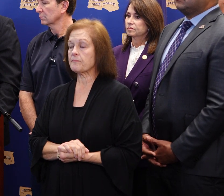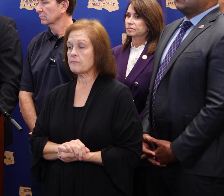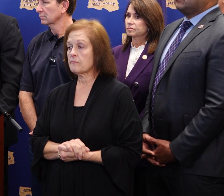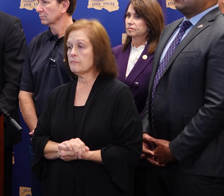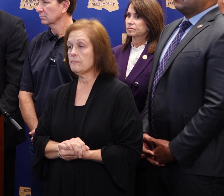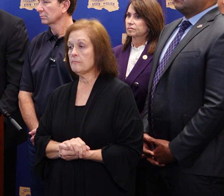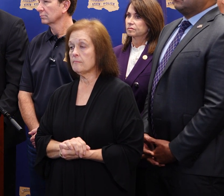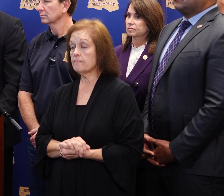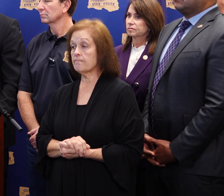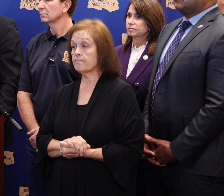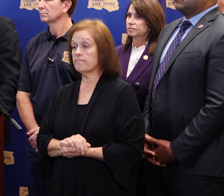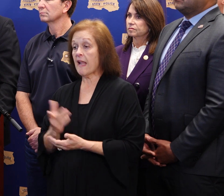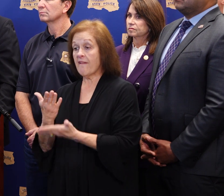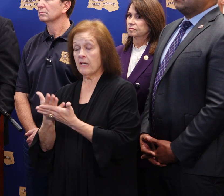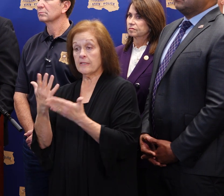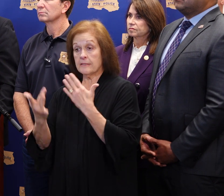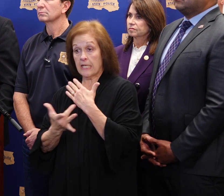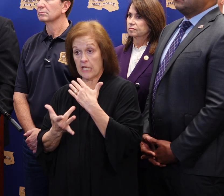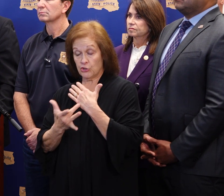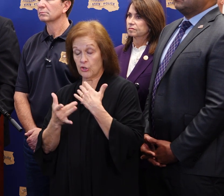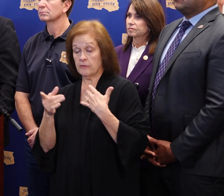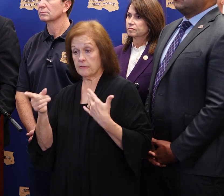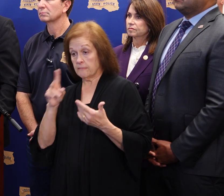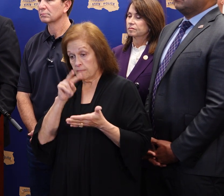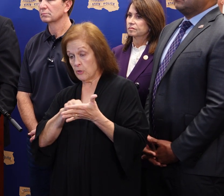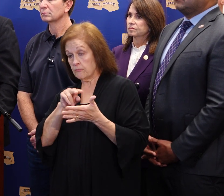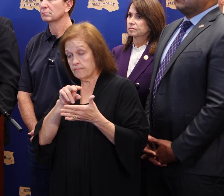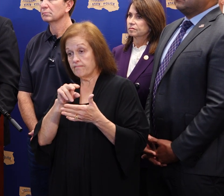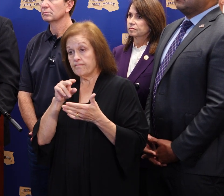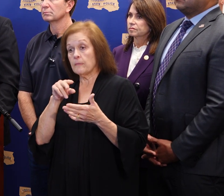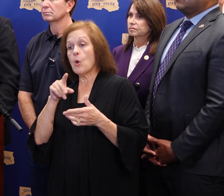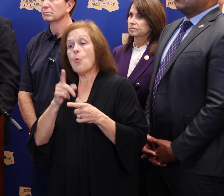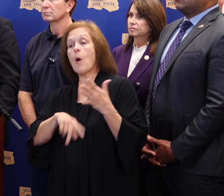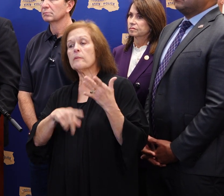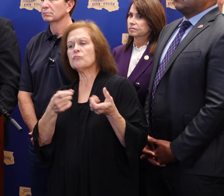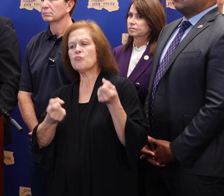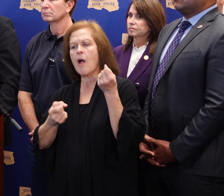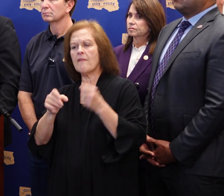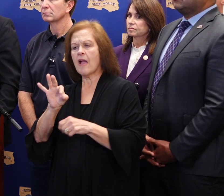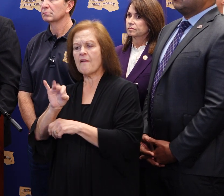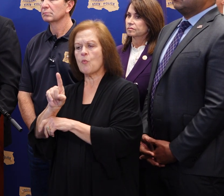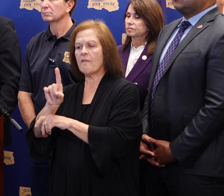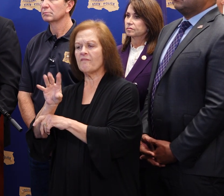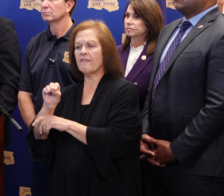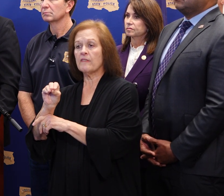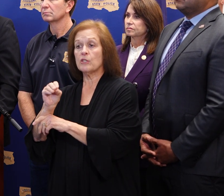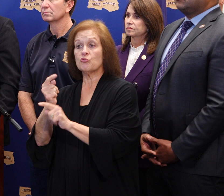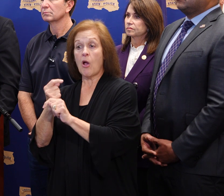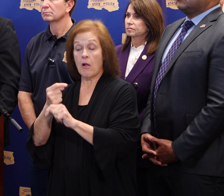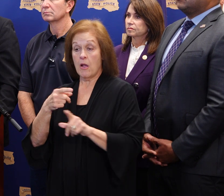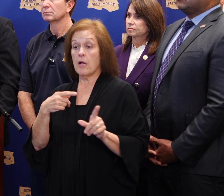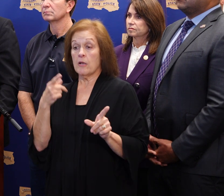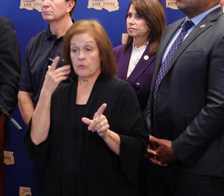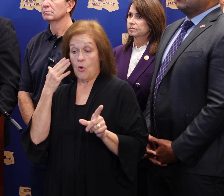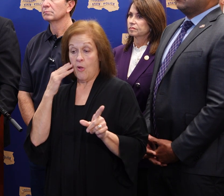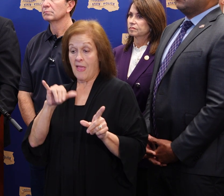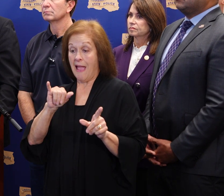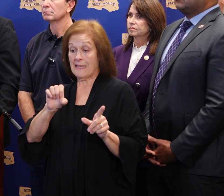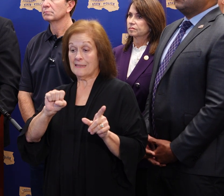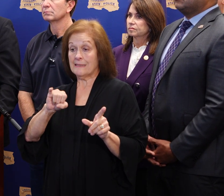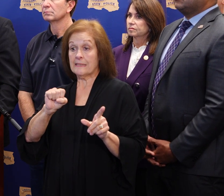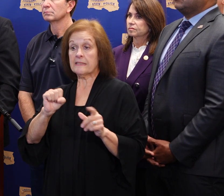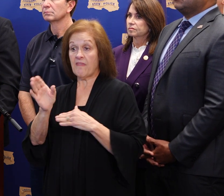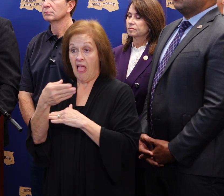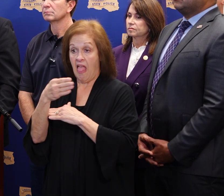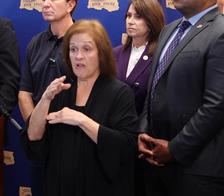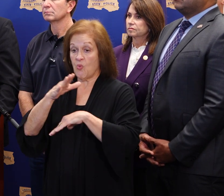Evidence technicians will also be going over the F-150 truck Jabbar was driving. As you know, we recovered an ISIS flag from the back